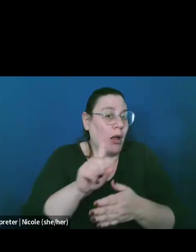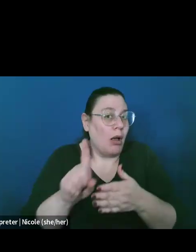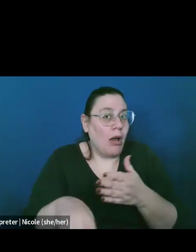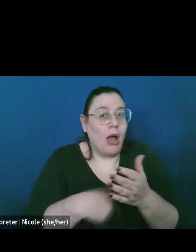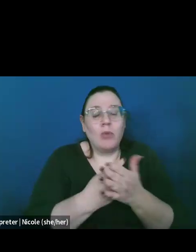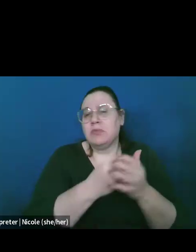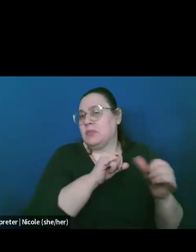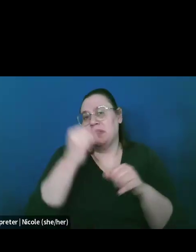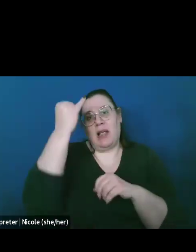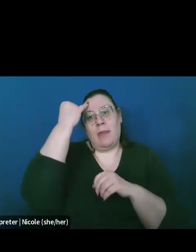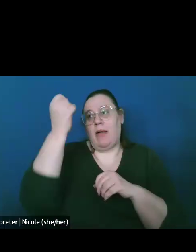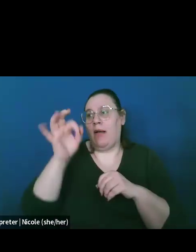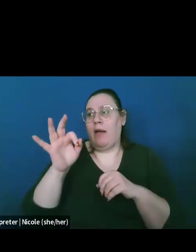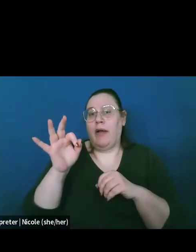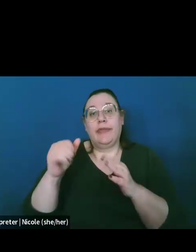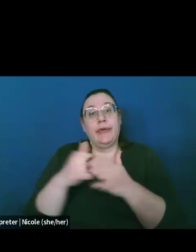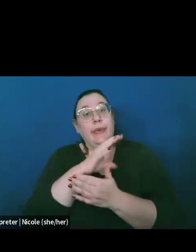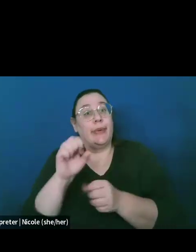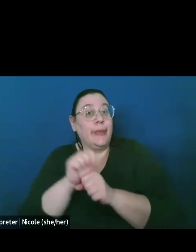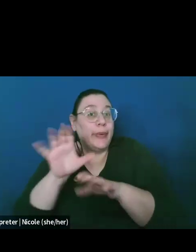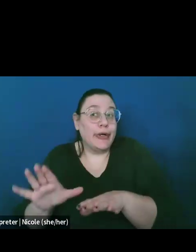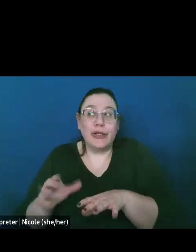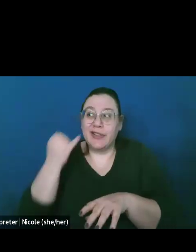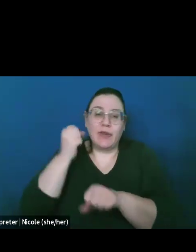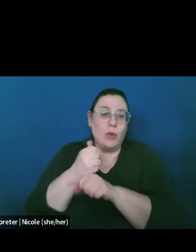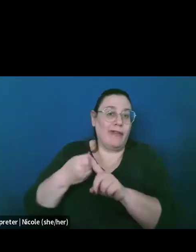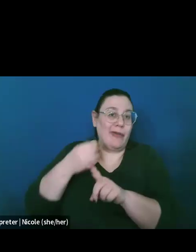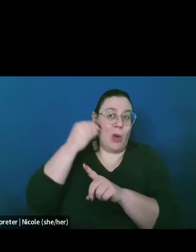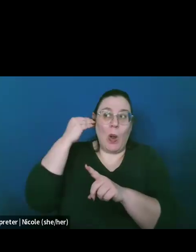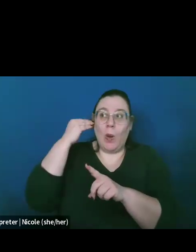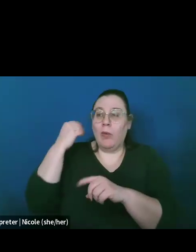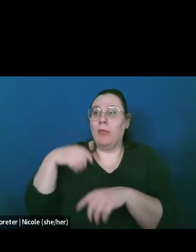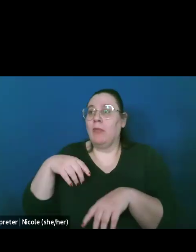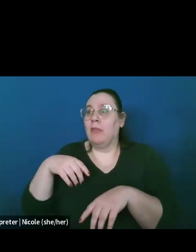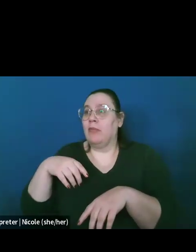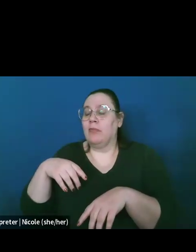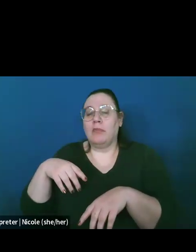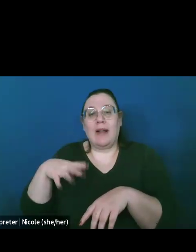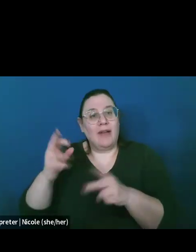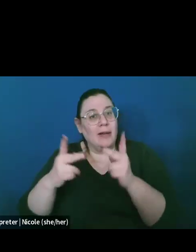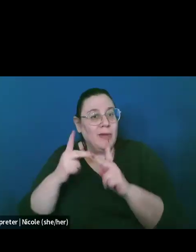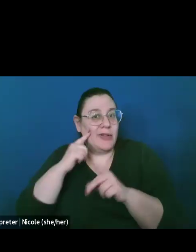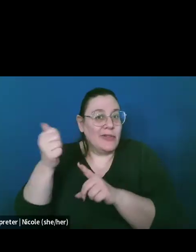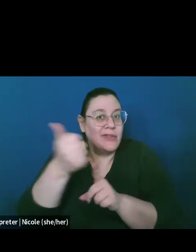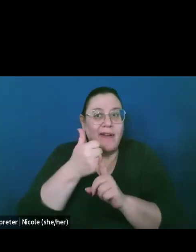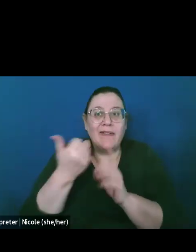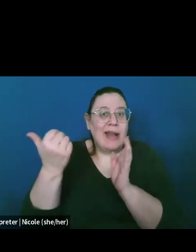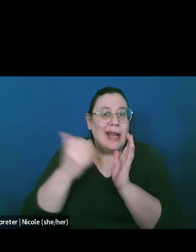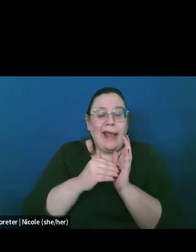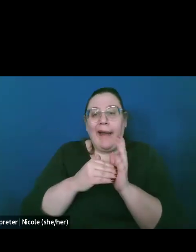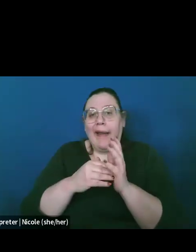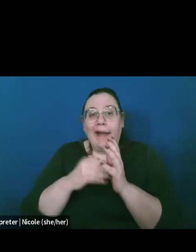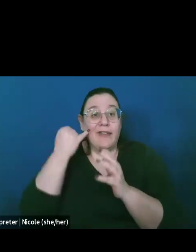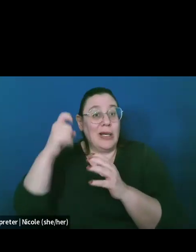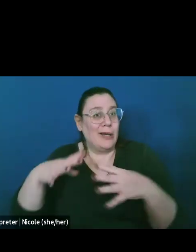same idea of it's just kind of new coworkers when you're working from home and just kind of finding space for yourself. And again, just kind of taking breaks when you need